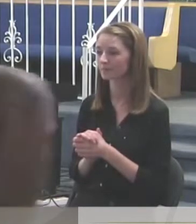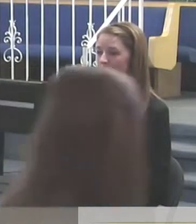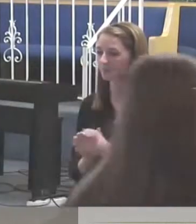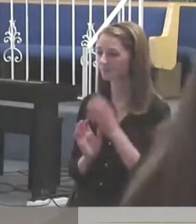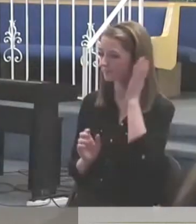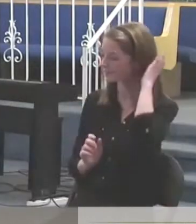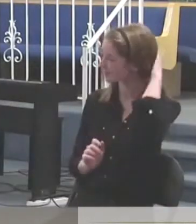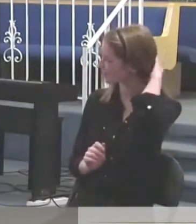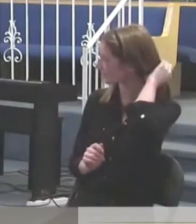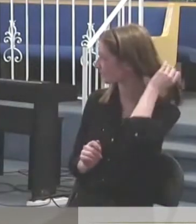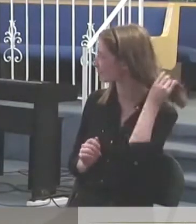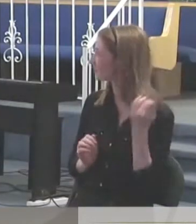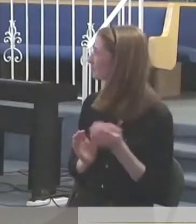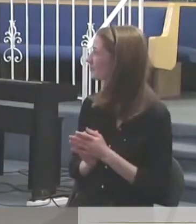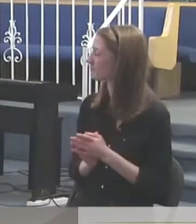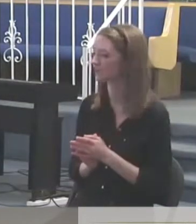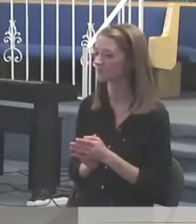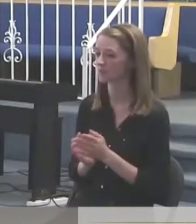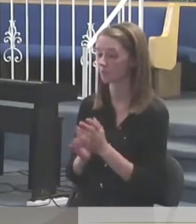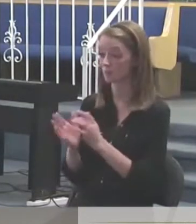Open it up.